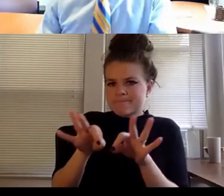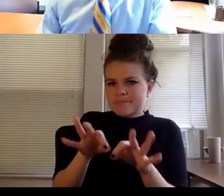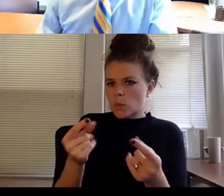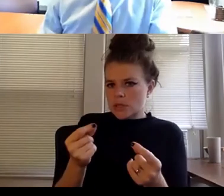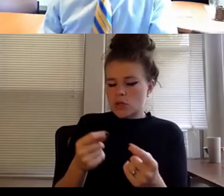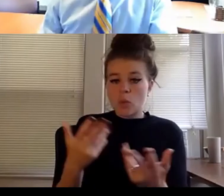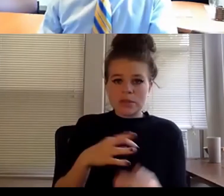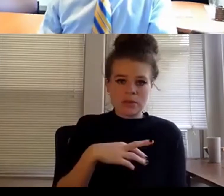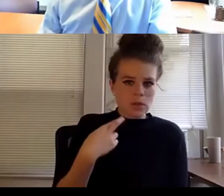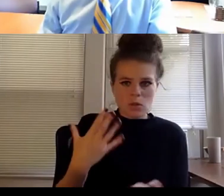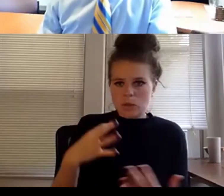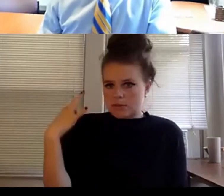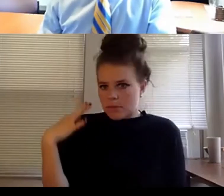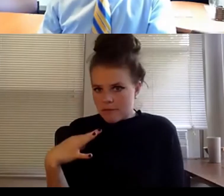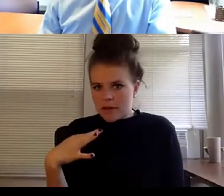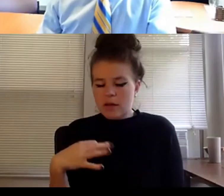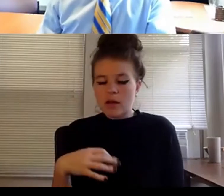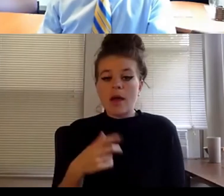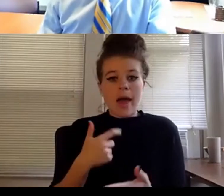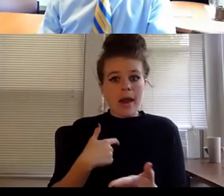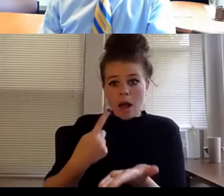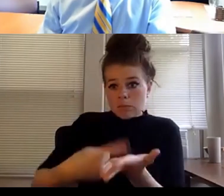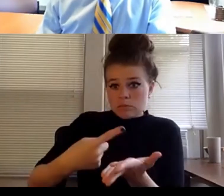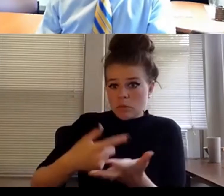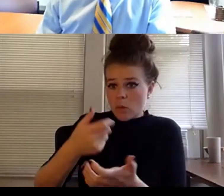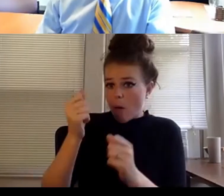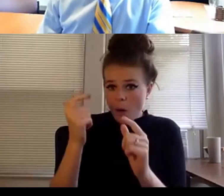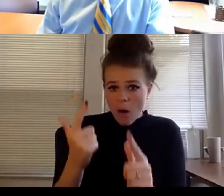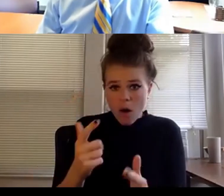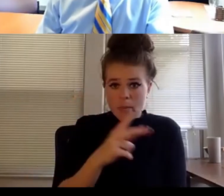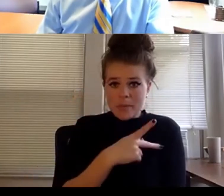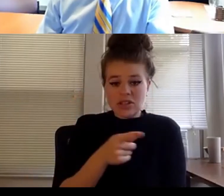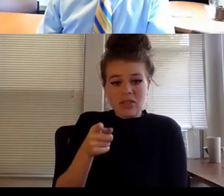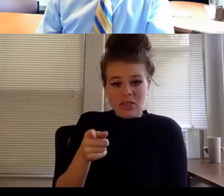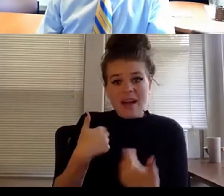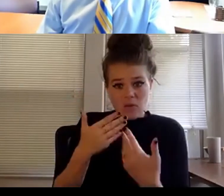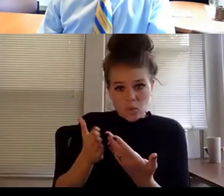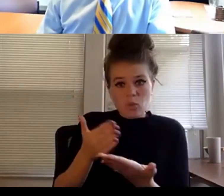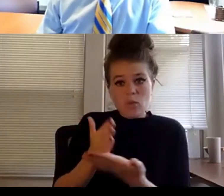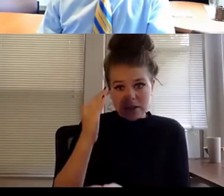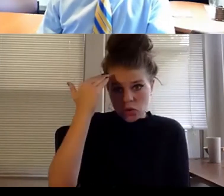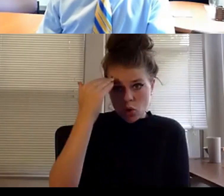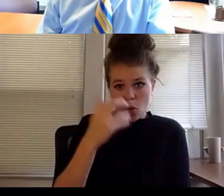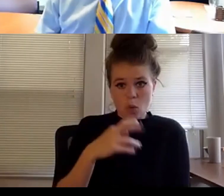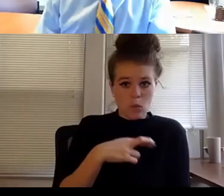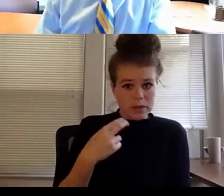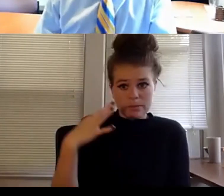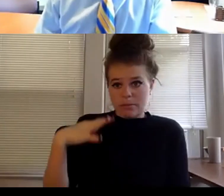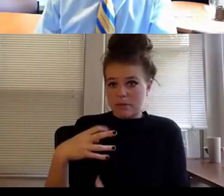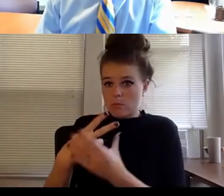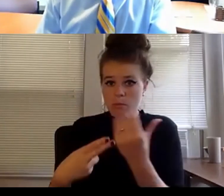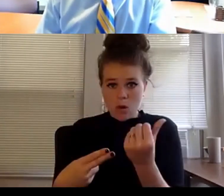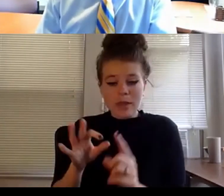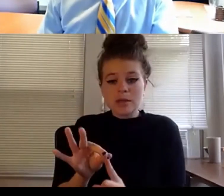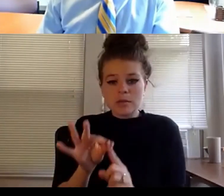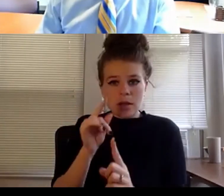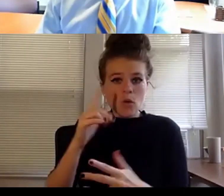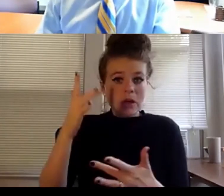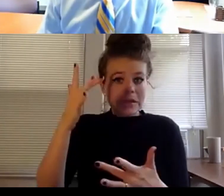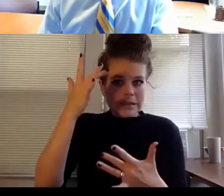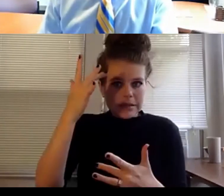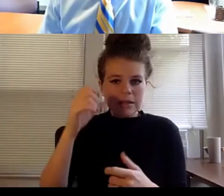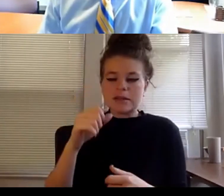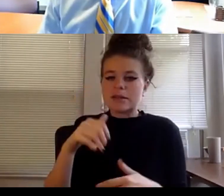And I believe that every single patient, every single subject has the right to know the risk and benefit, especially for disease that's